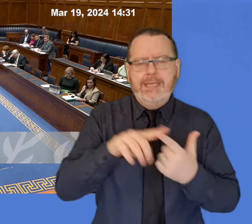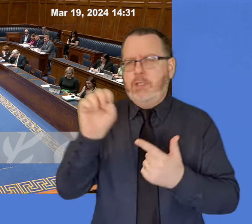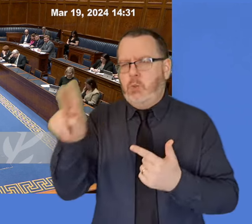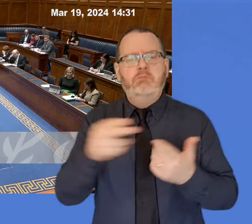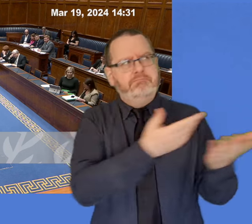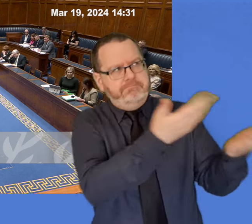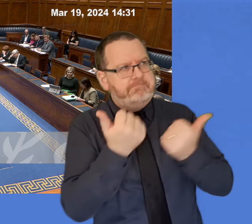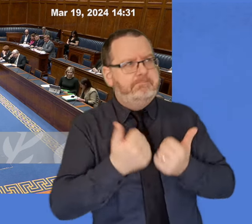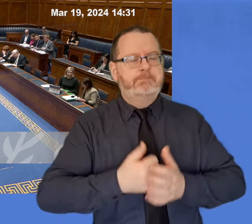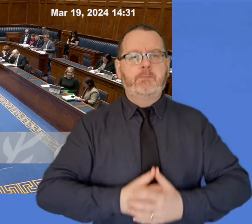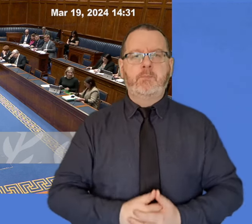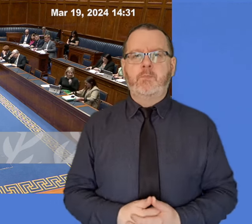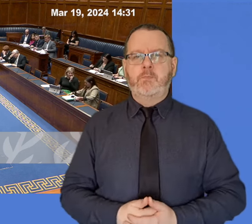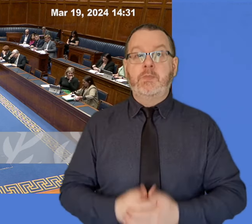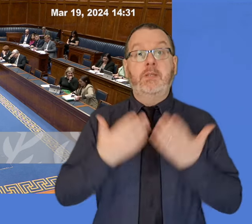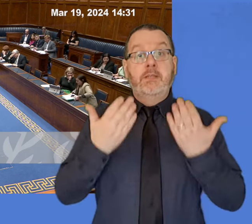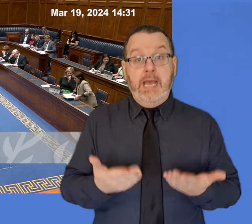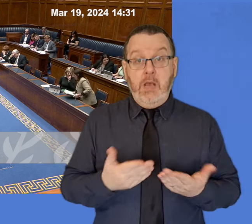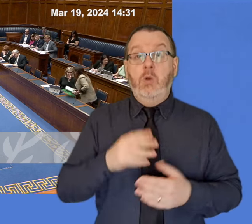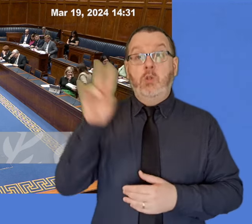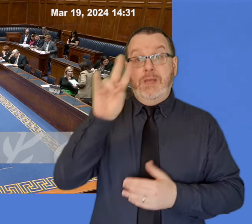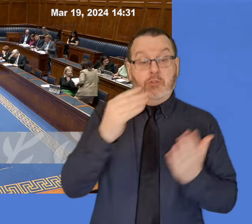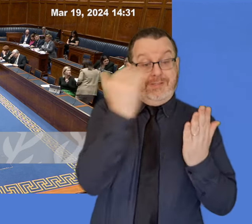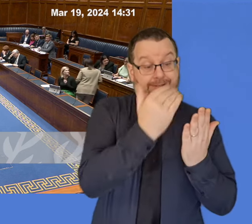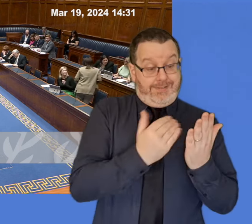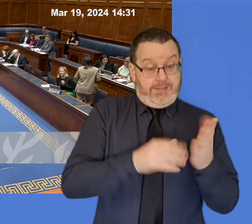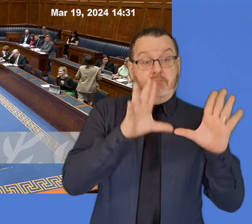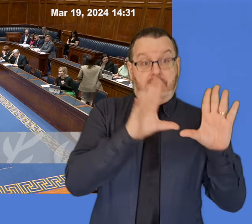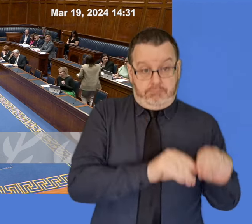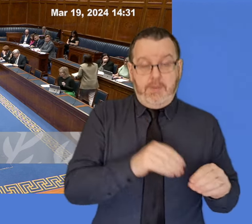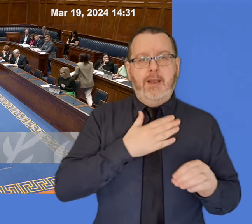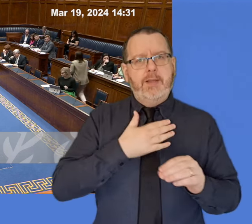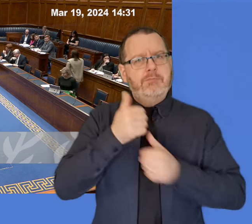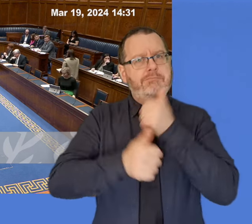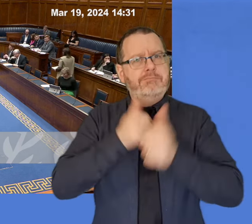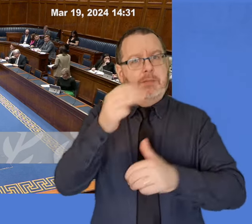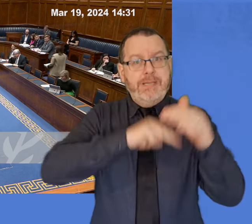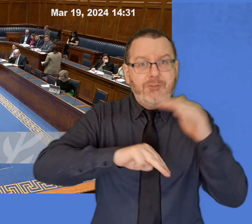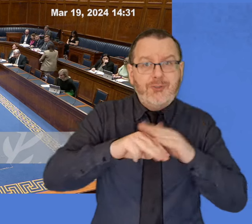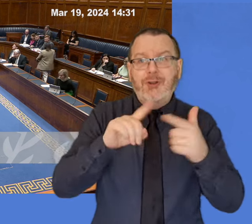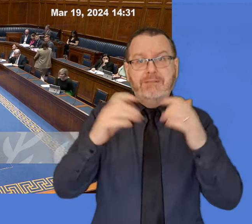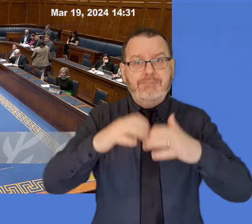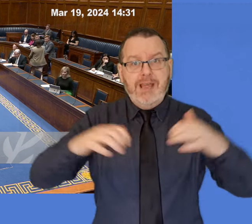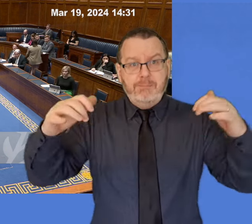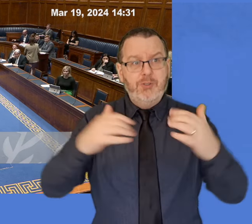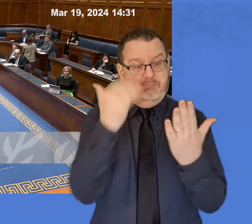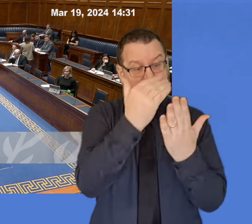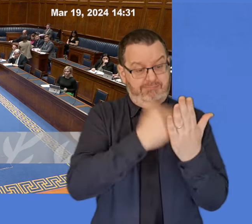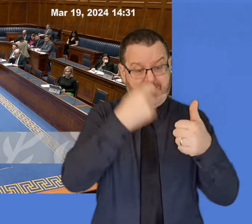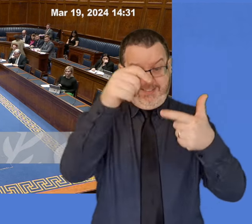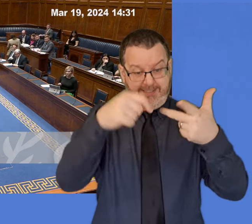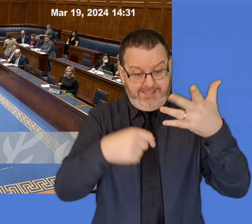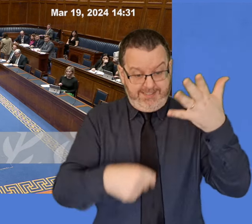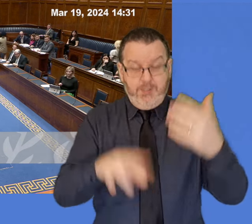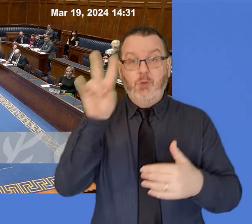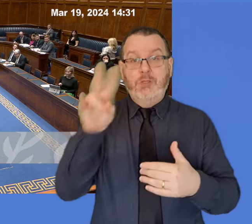That brings to an end our time for questions. Can I commend the Minister and the members in getting to question